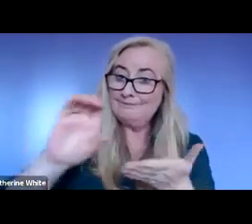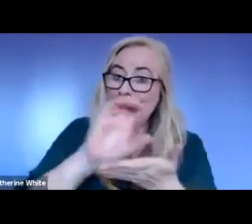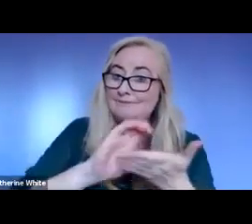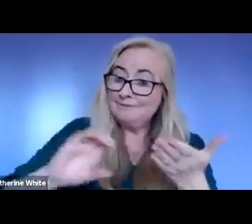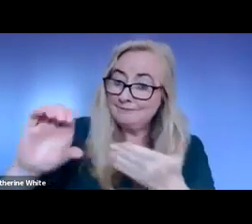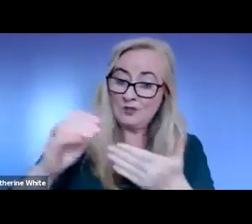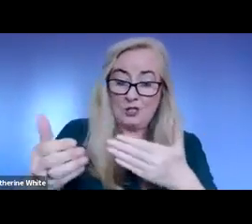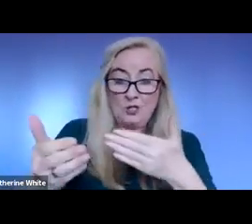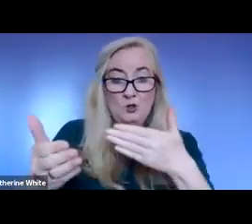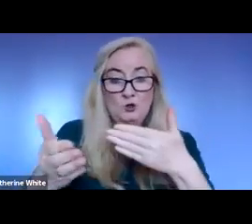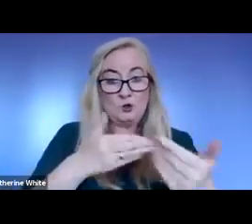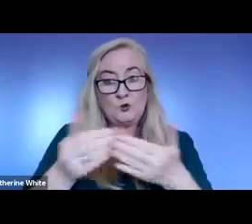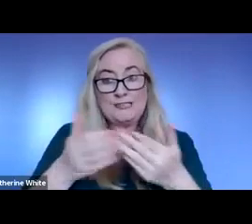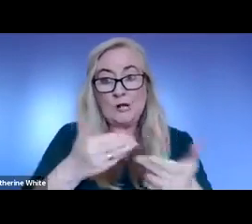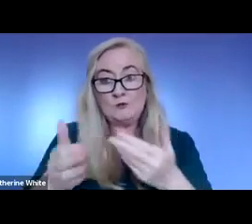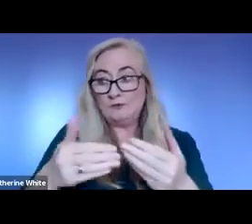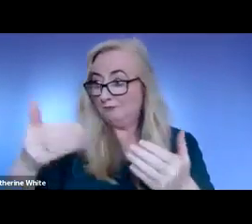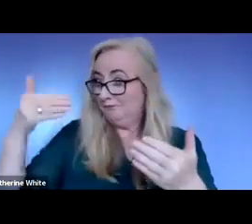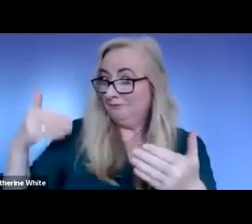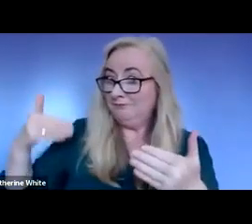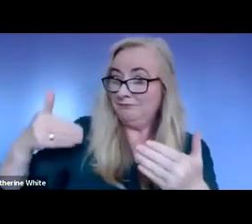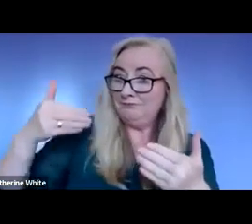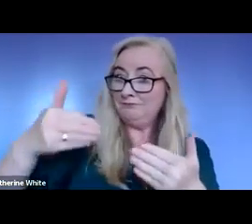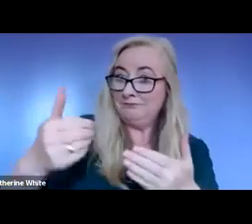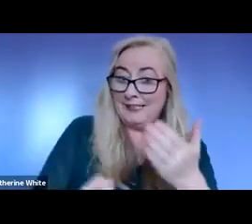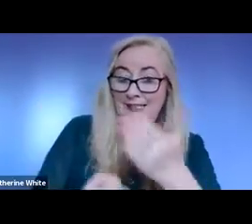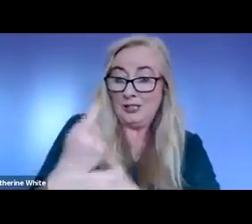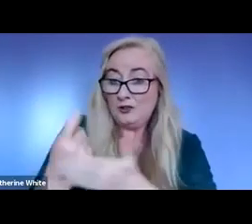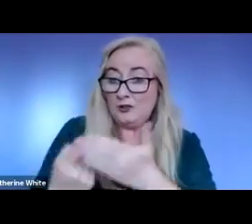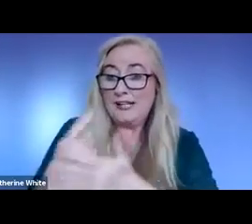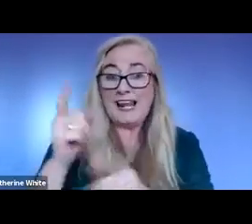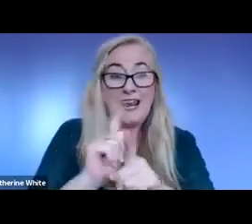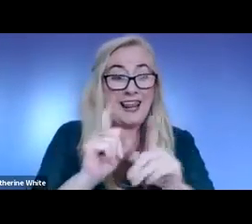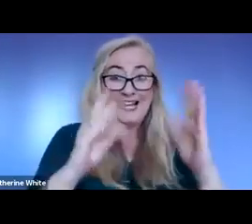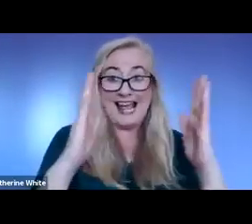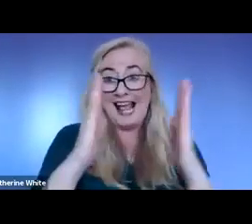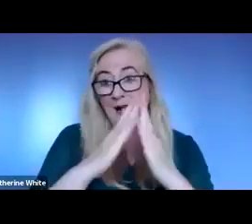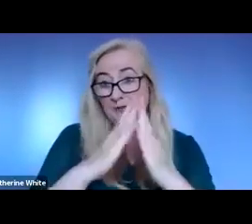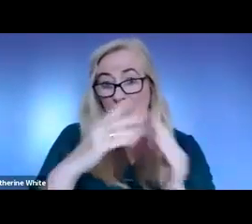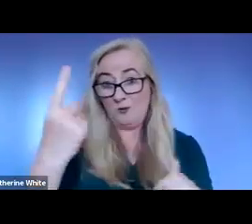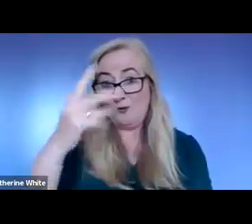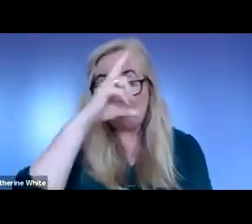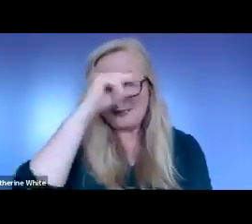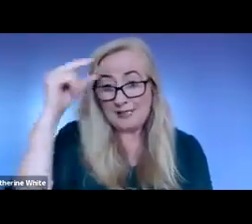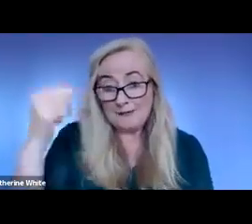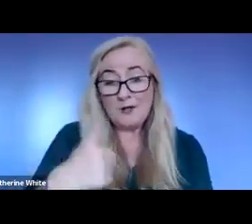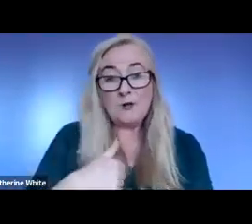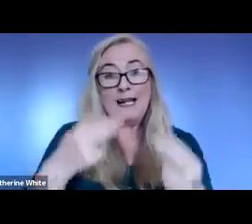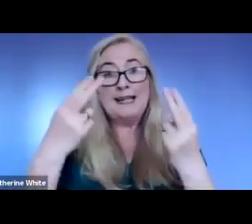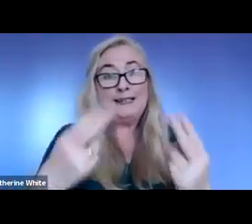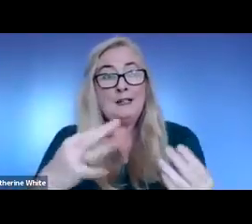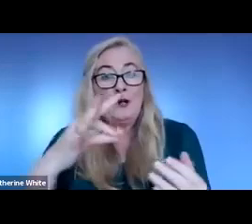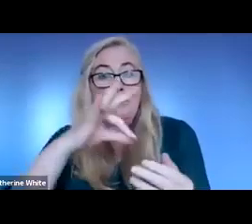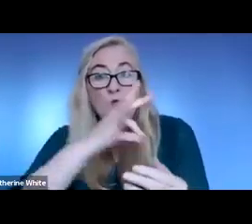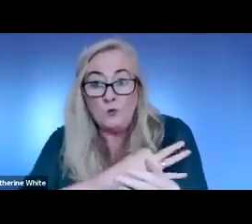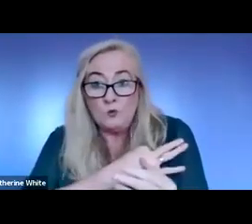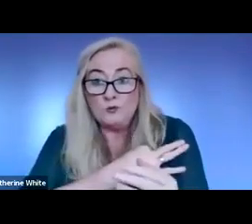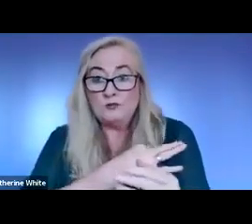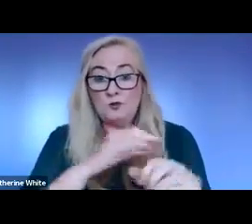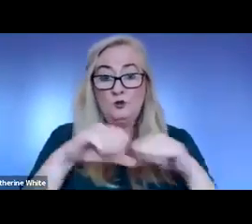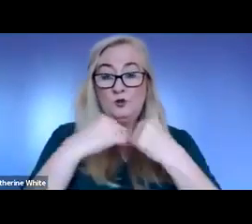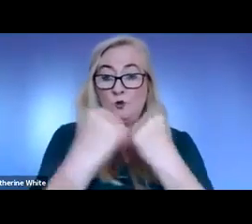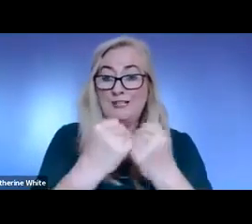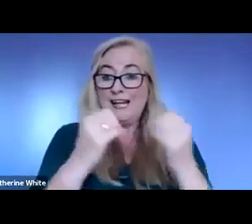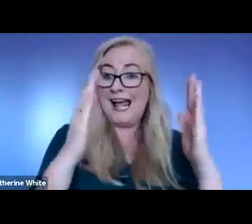address these systemic issues. So we need to look at housing, for example. We need to have decent social housing, not